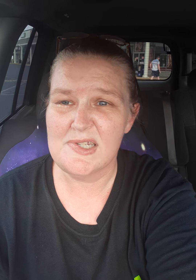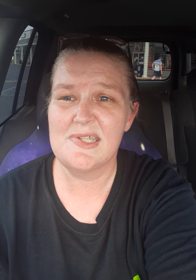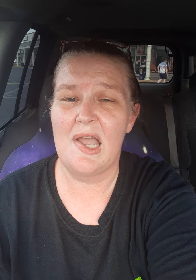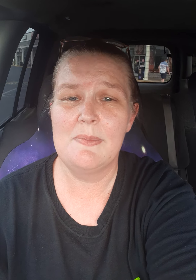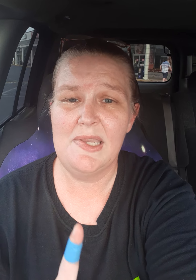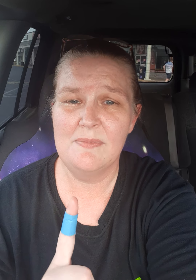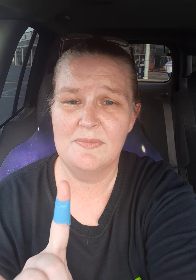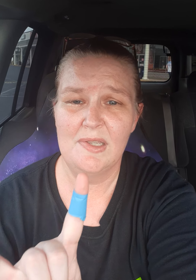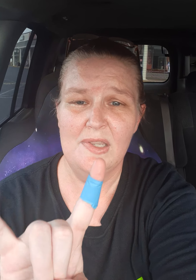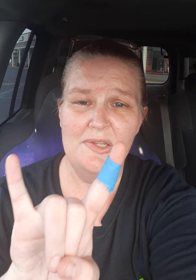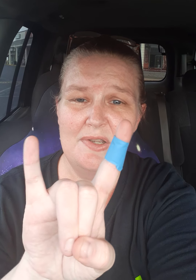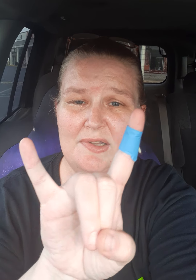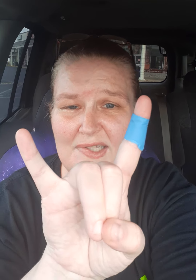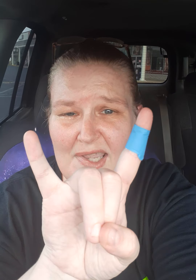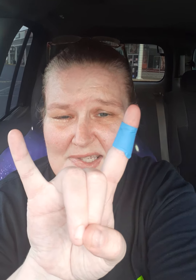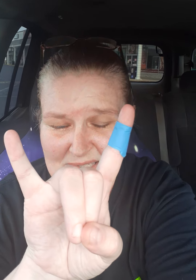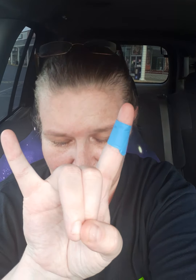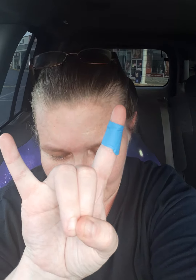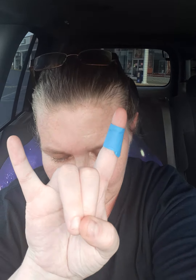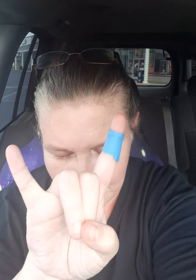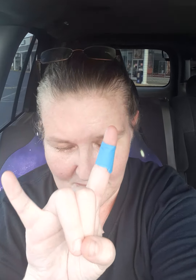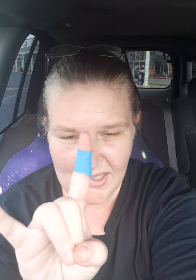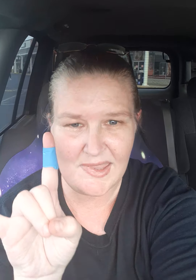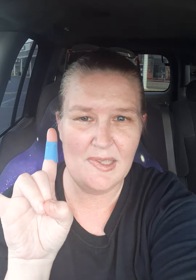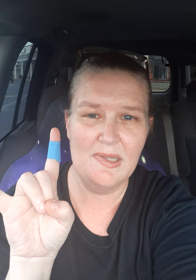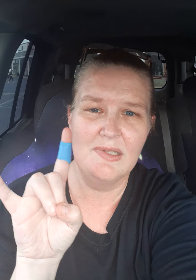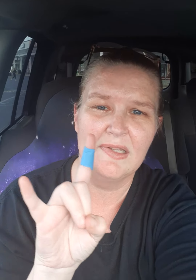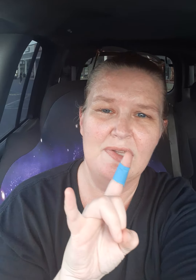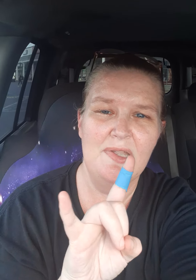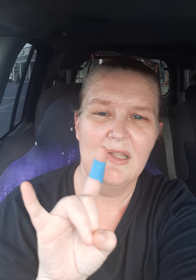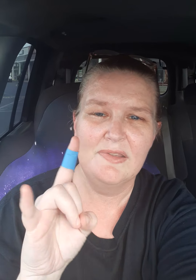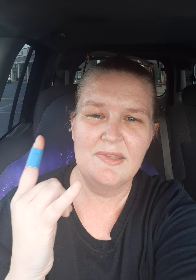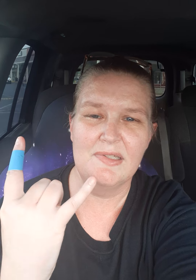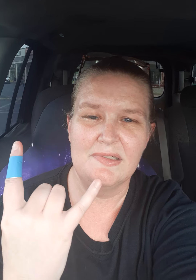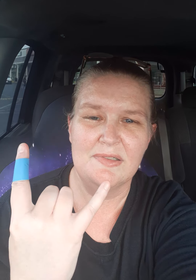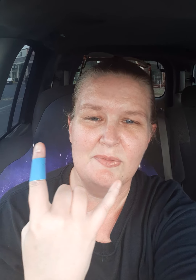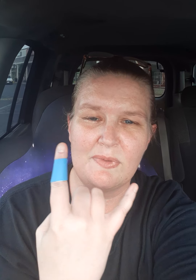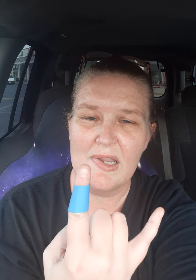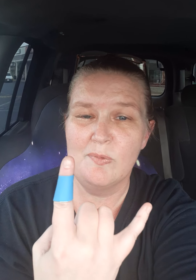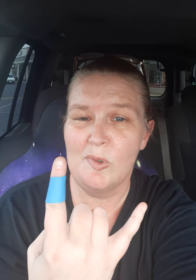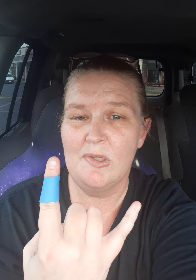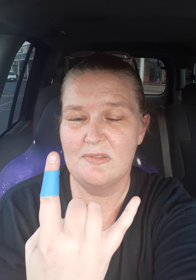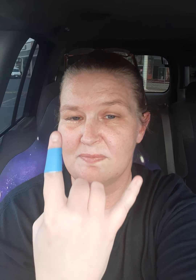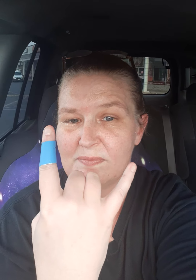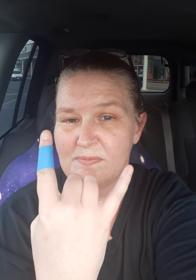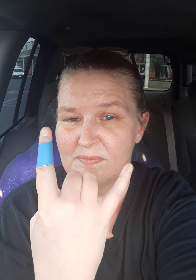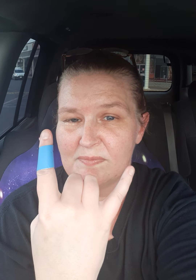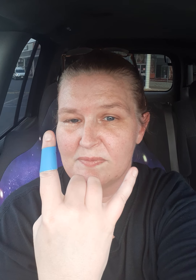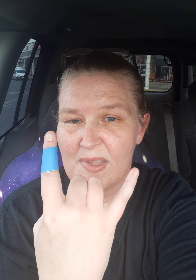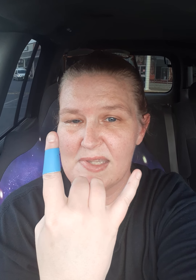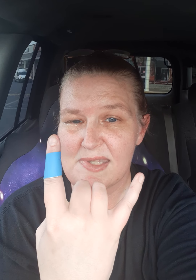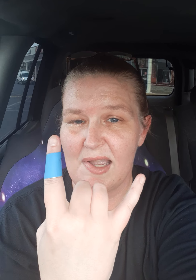snobby. You go like this. Make the, the rock and roll sign.